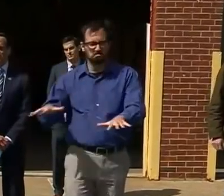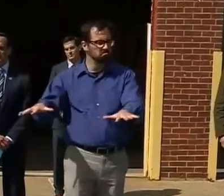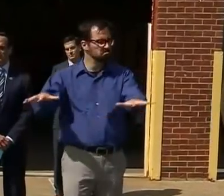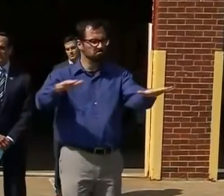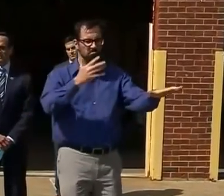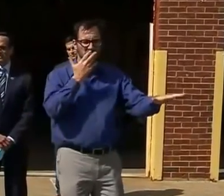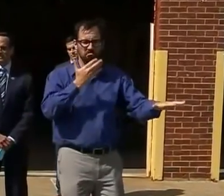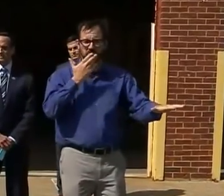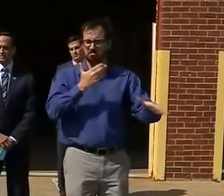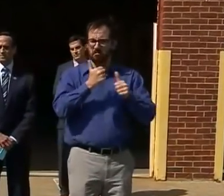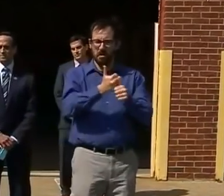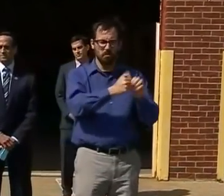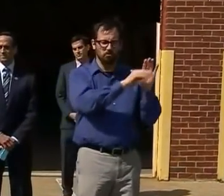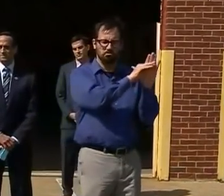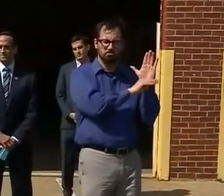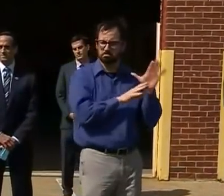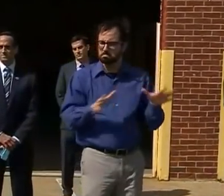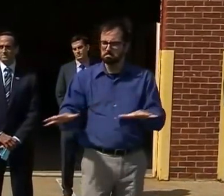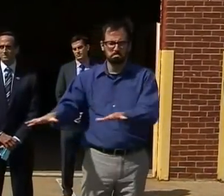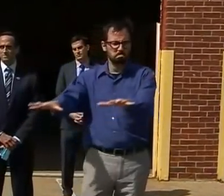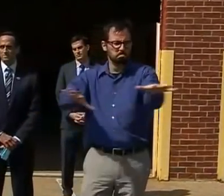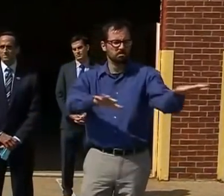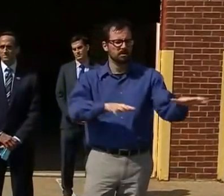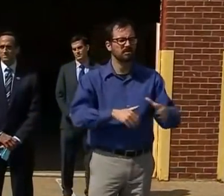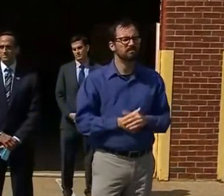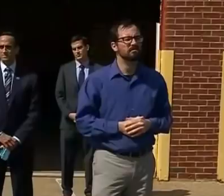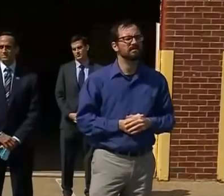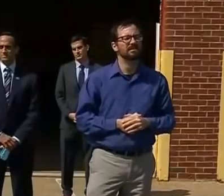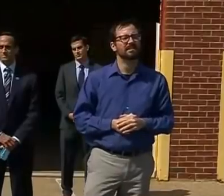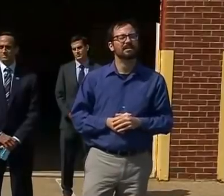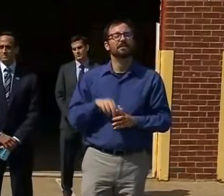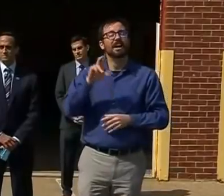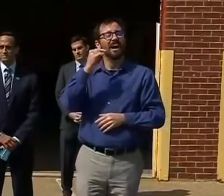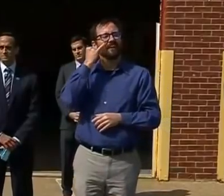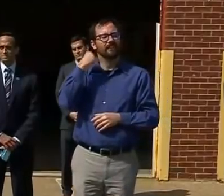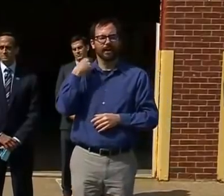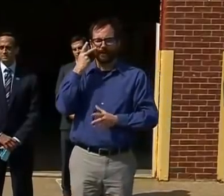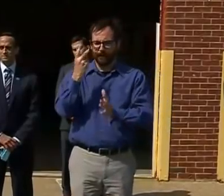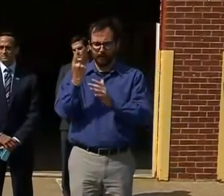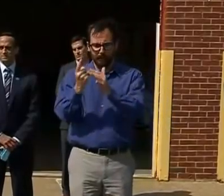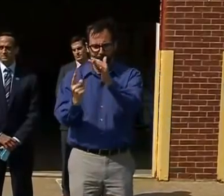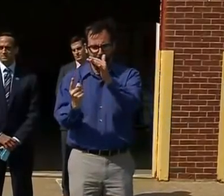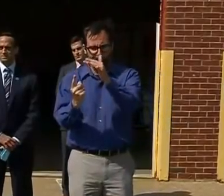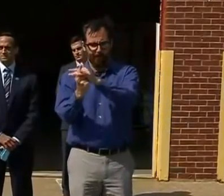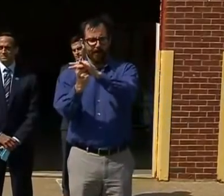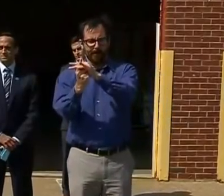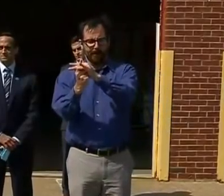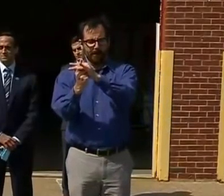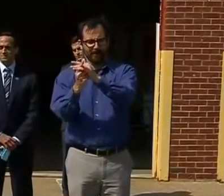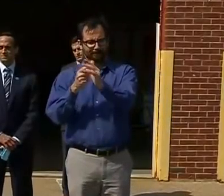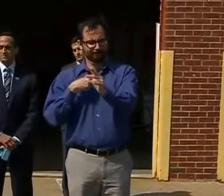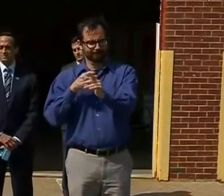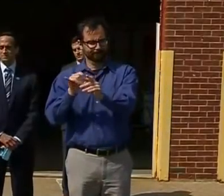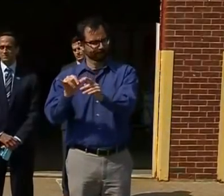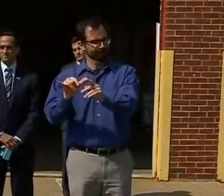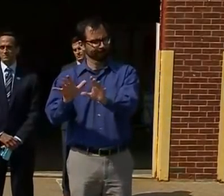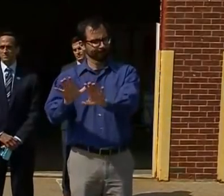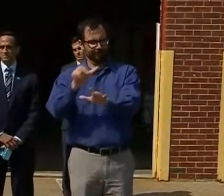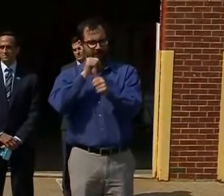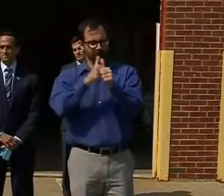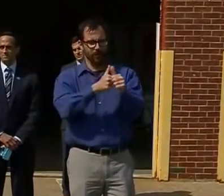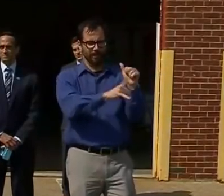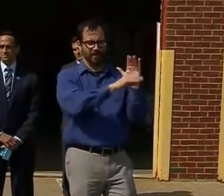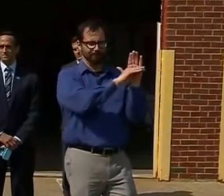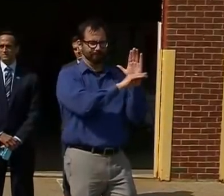But when we see things that concern us, we act on it. When we saw a lot of activity at the beach last weekend, which was a pretty nice weekend,